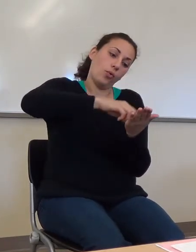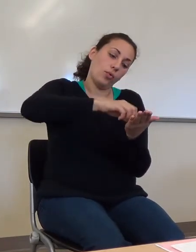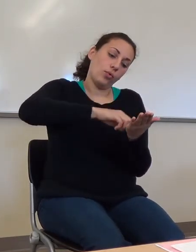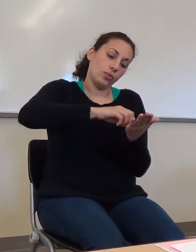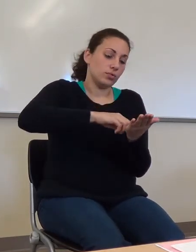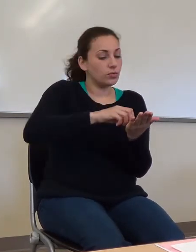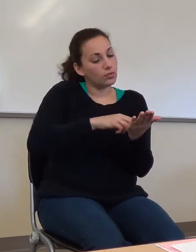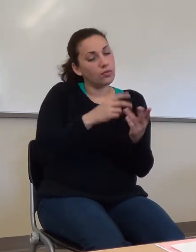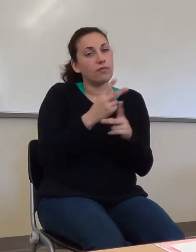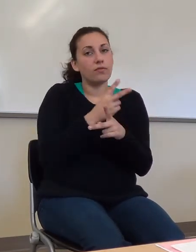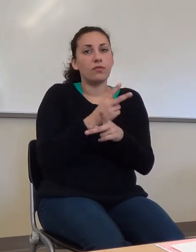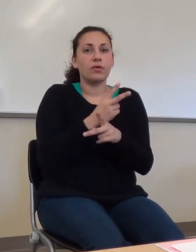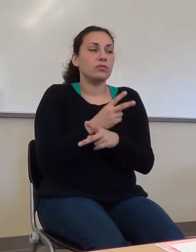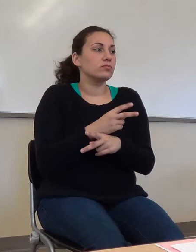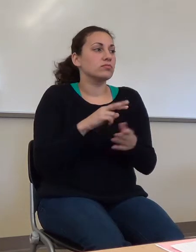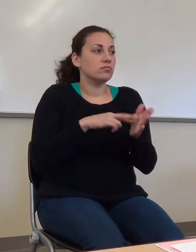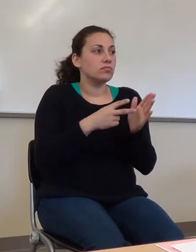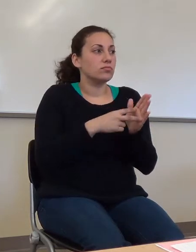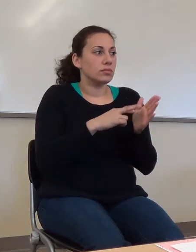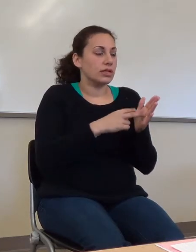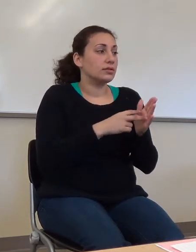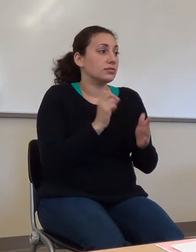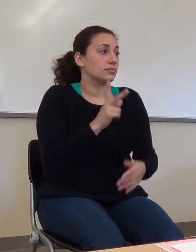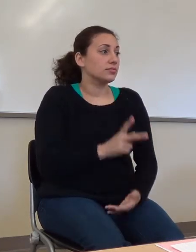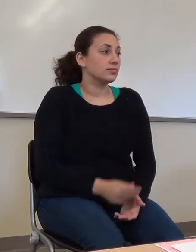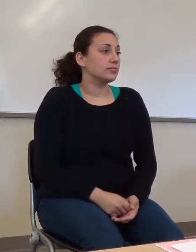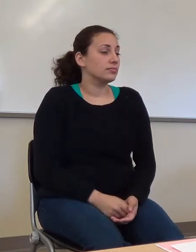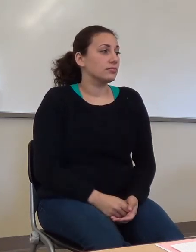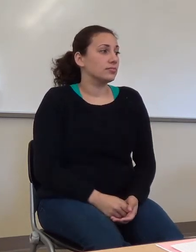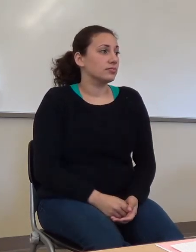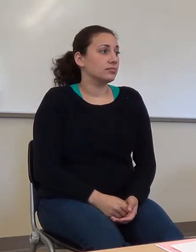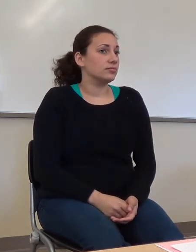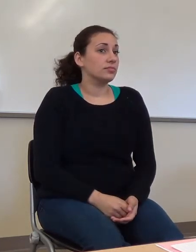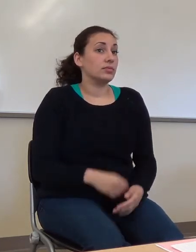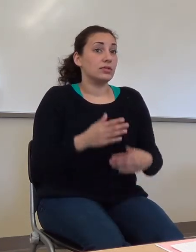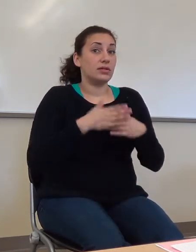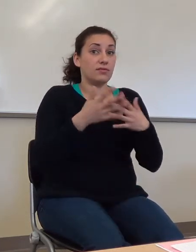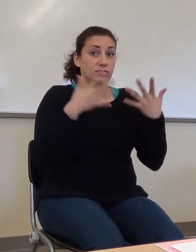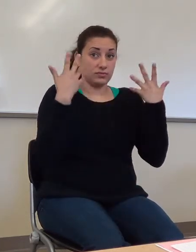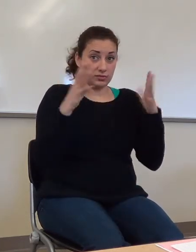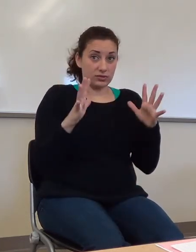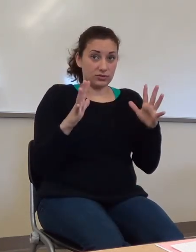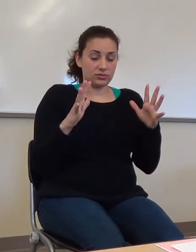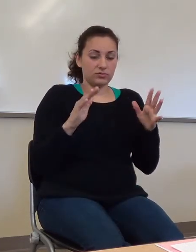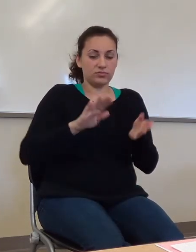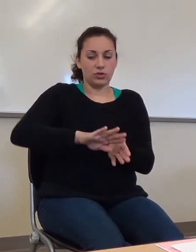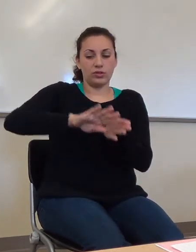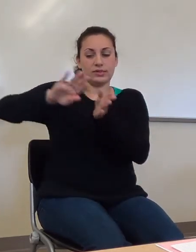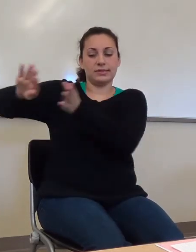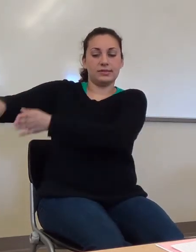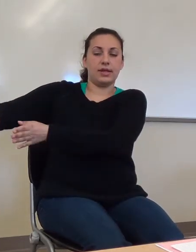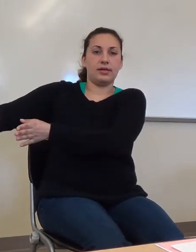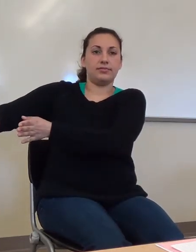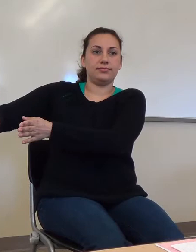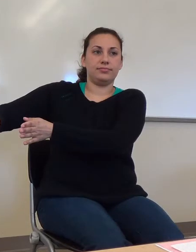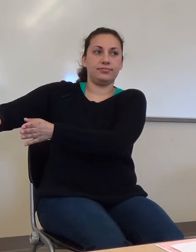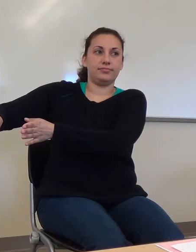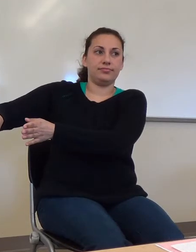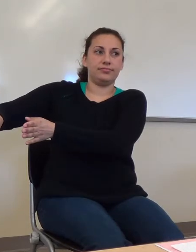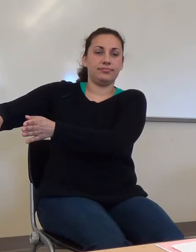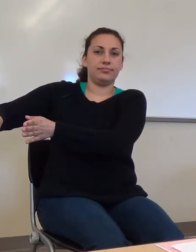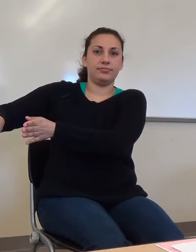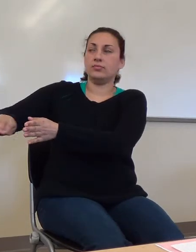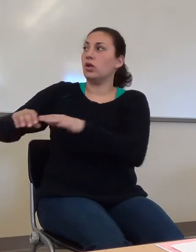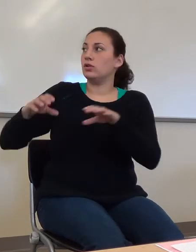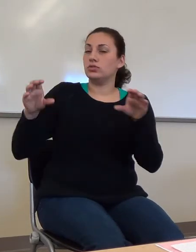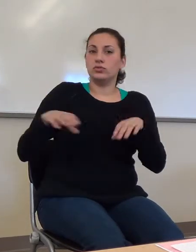figure out what it says. Okay, and then put it aside and look away from it and do just what